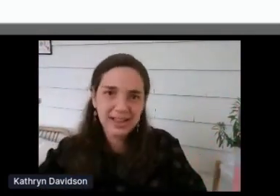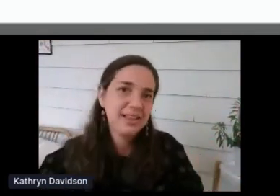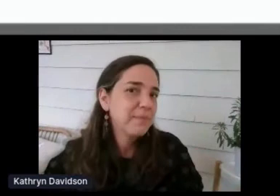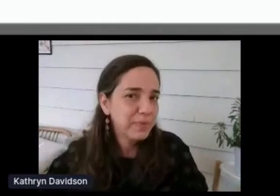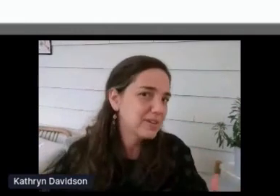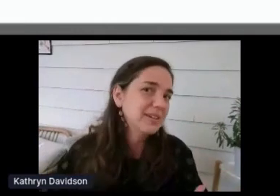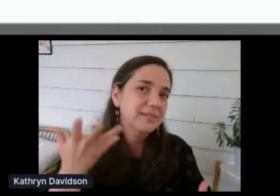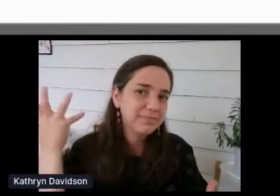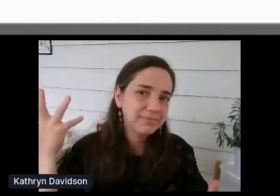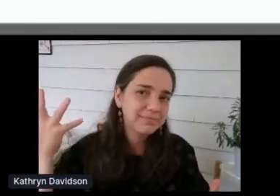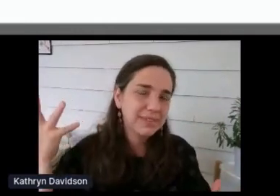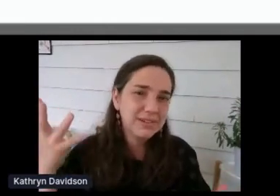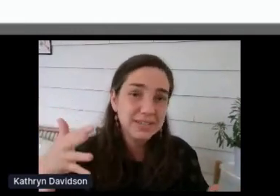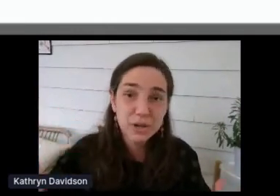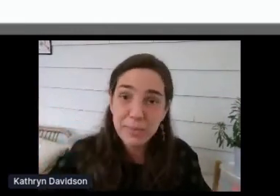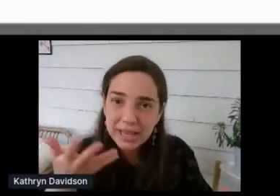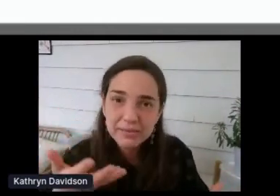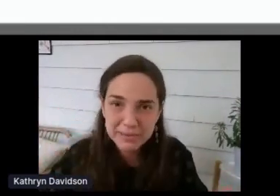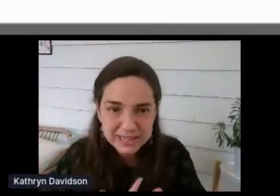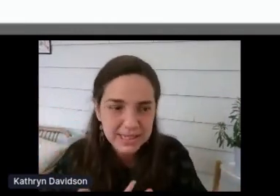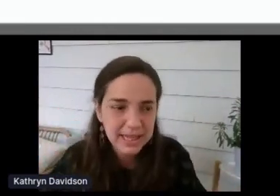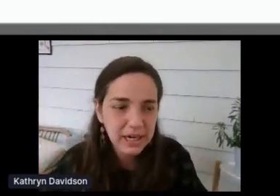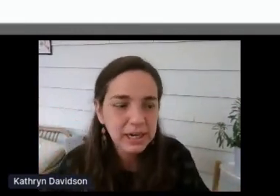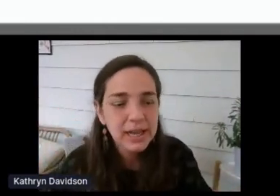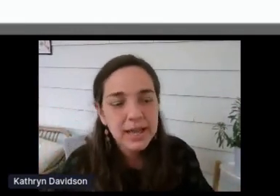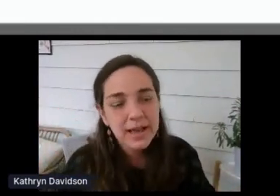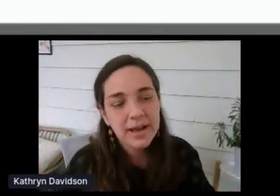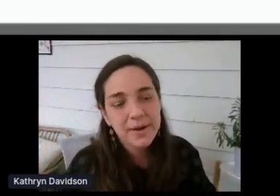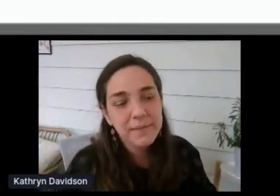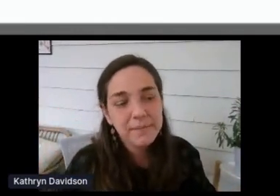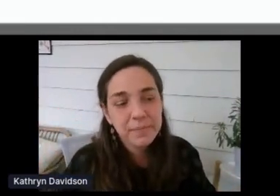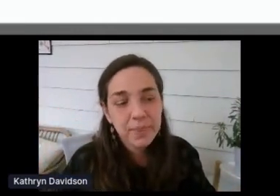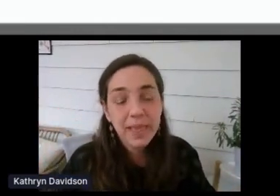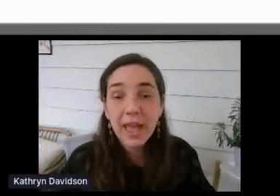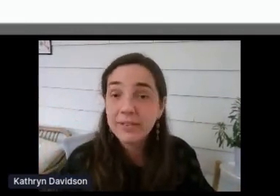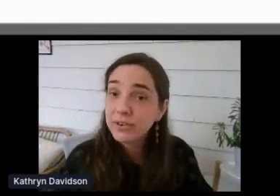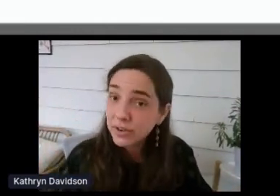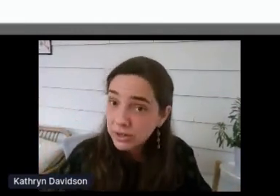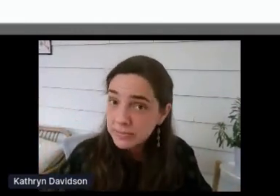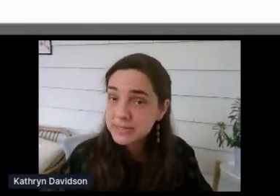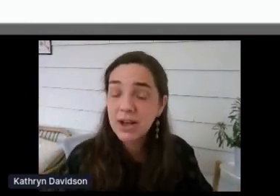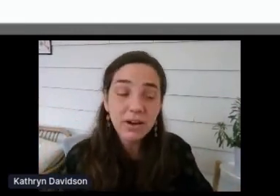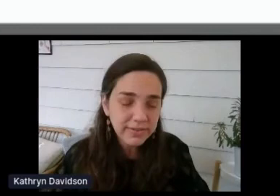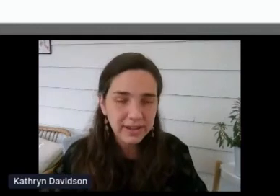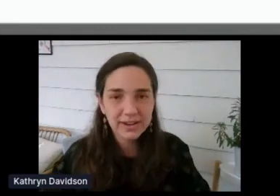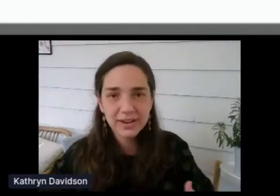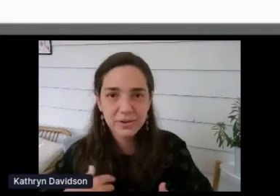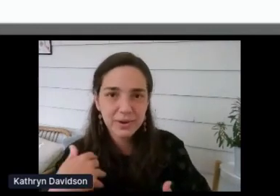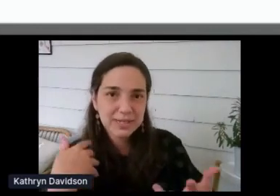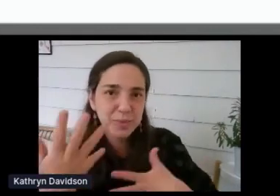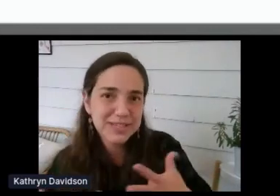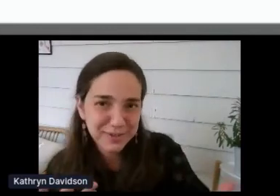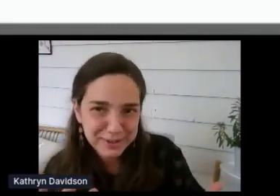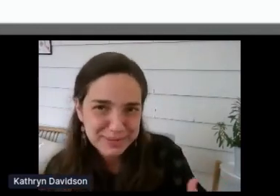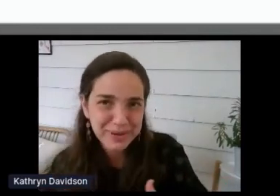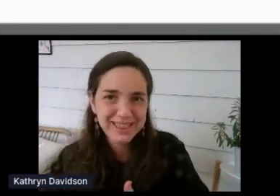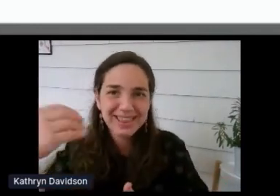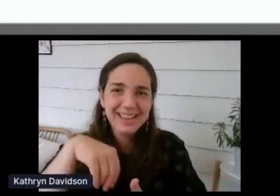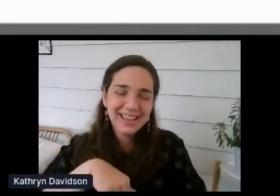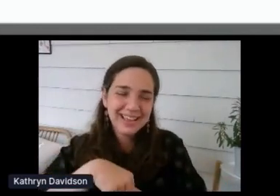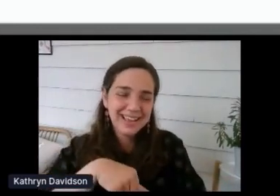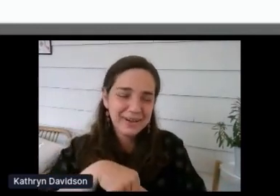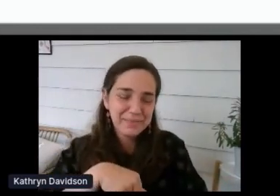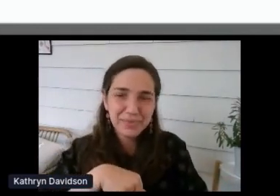like there's a domain built in there. And for verbs, often you express verbs